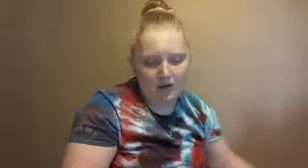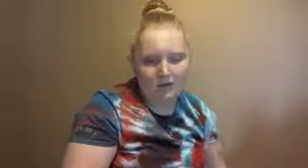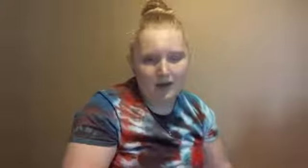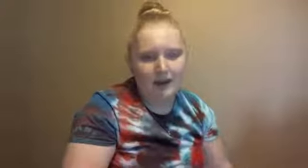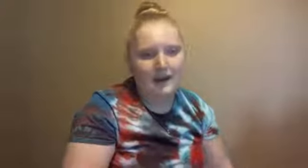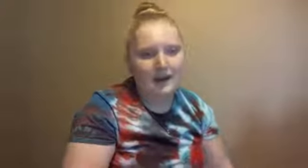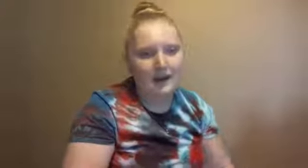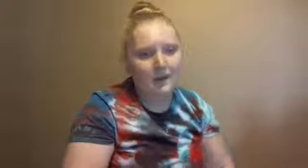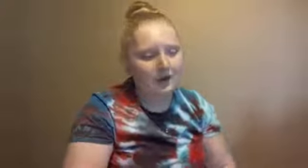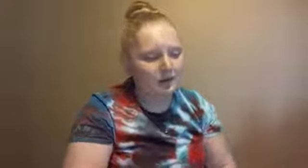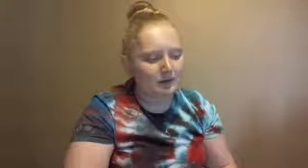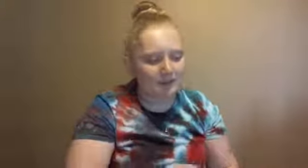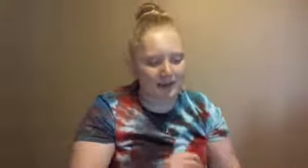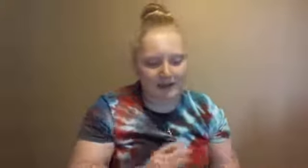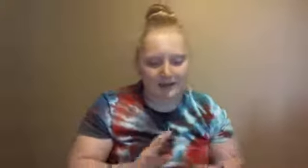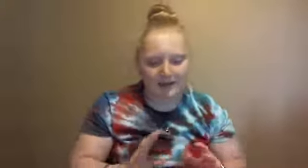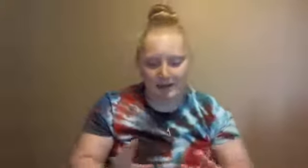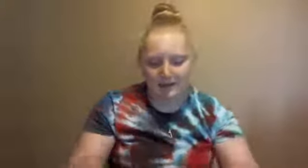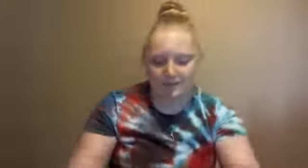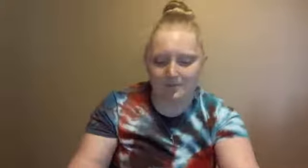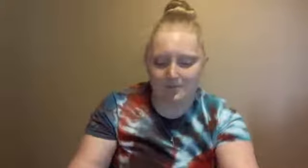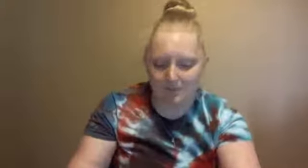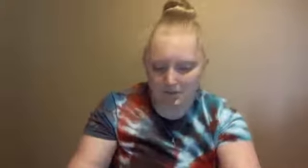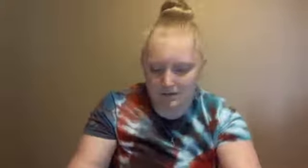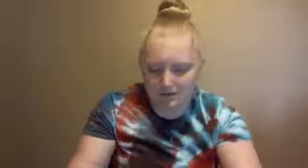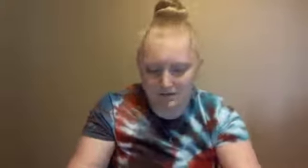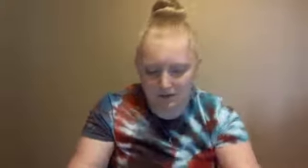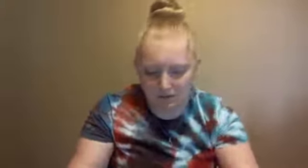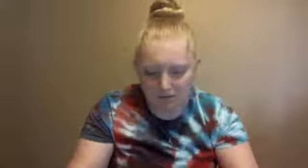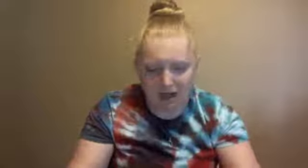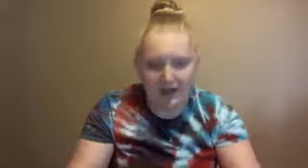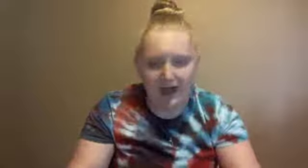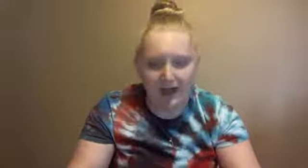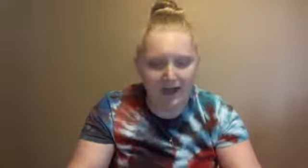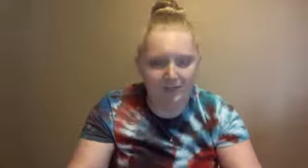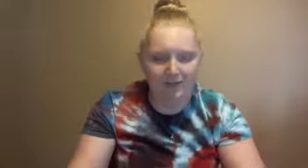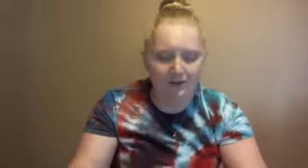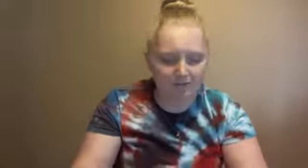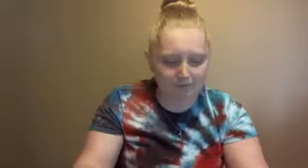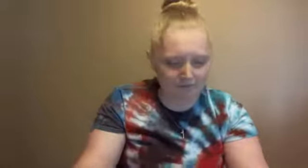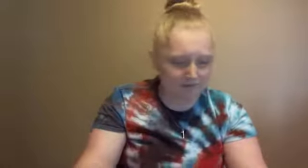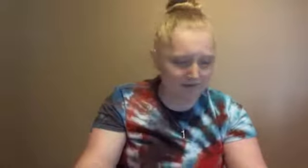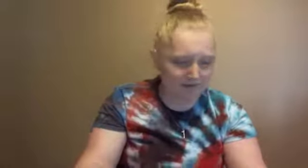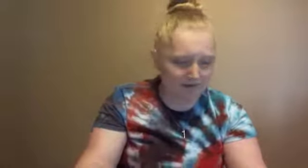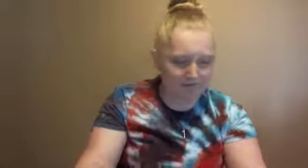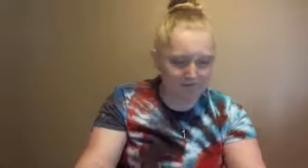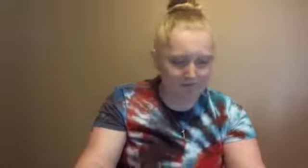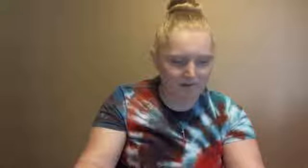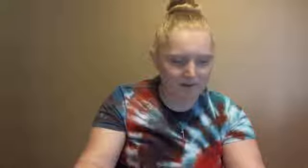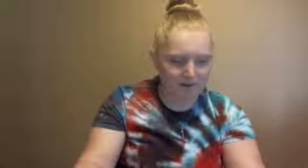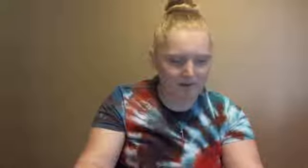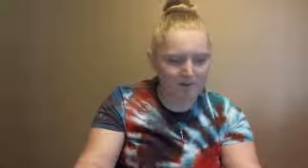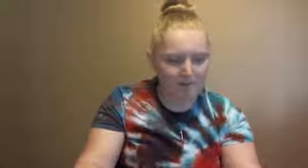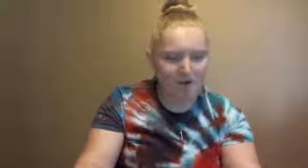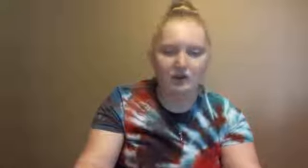All right, and now we're going to play a game. So I have in front of me a bunch